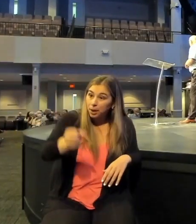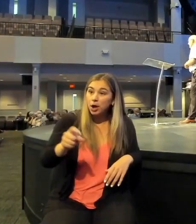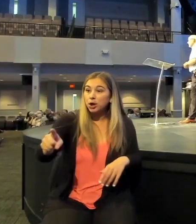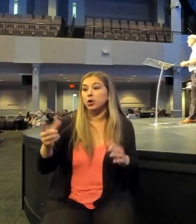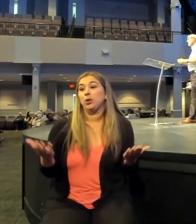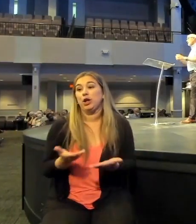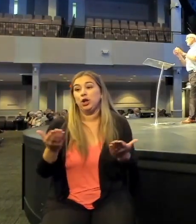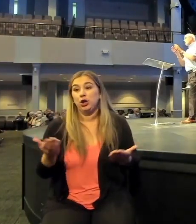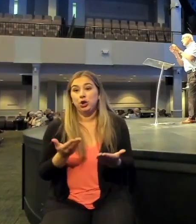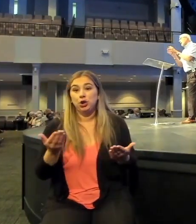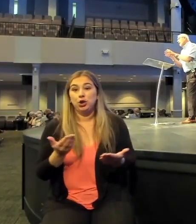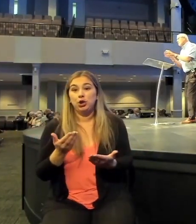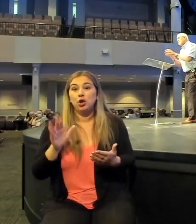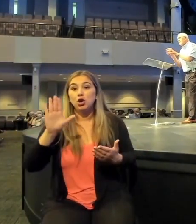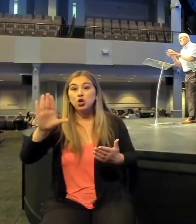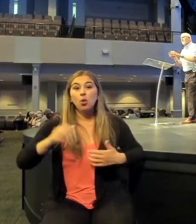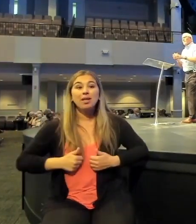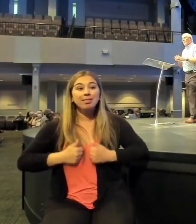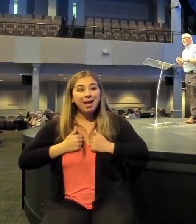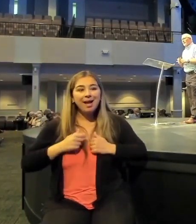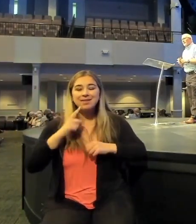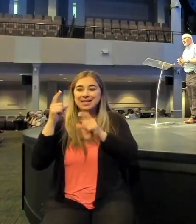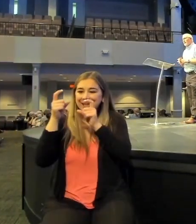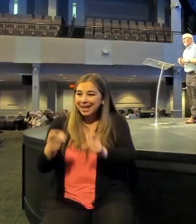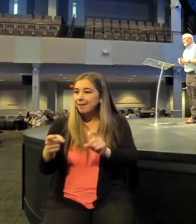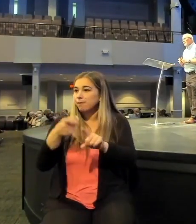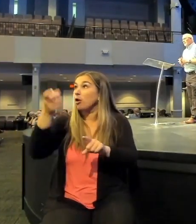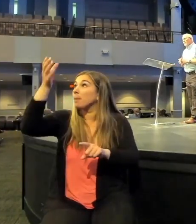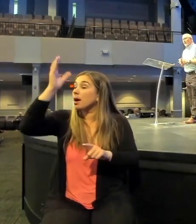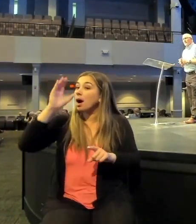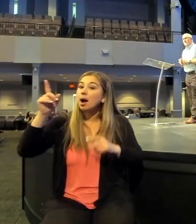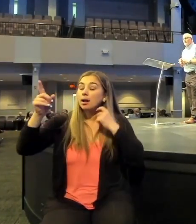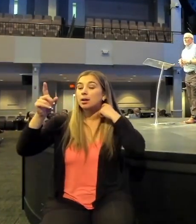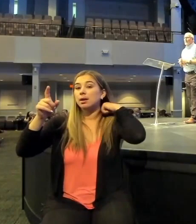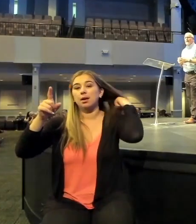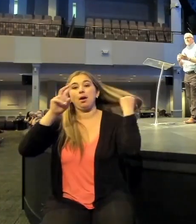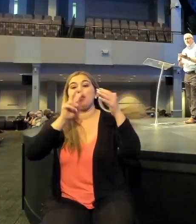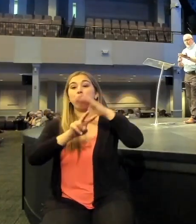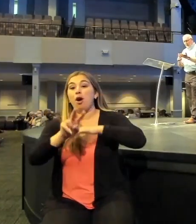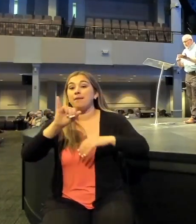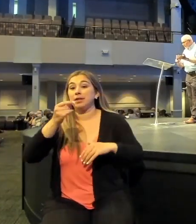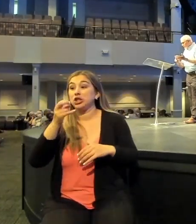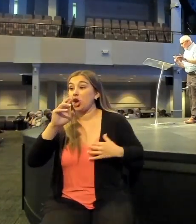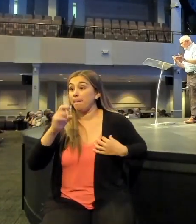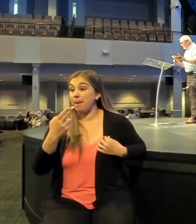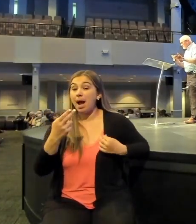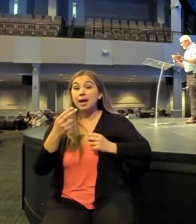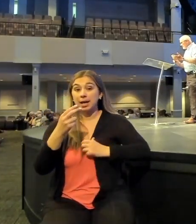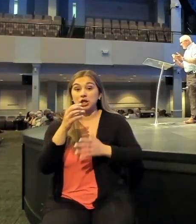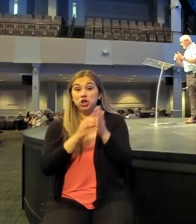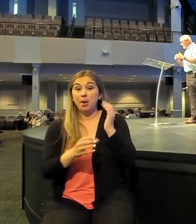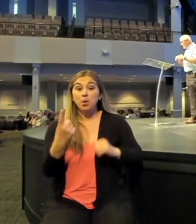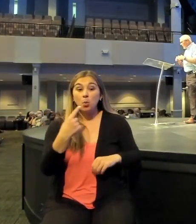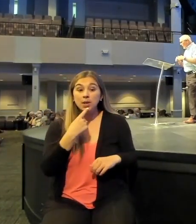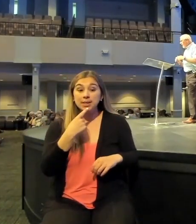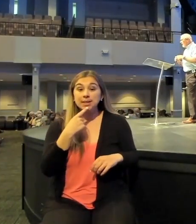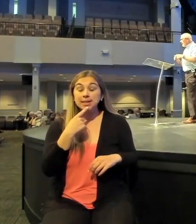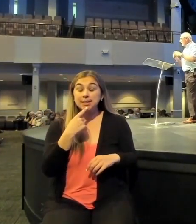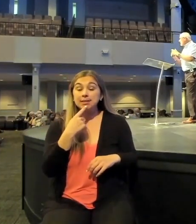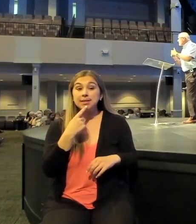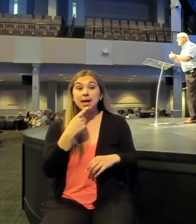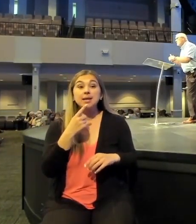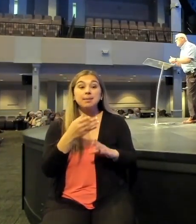here? Your life is a gift from Almighty God. The prophet Jeremiah in Jeremiah chapter 1 says that